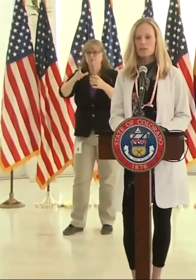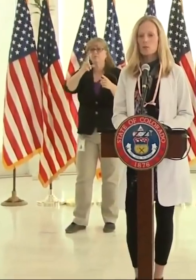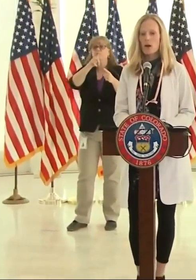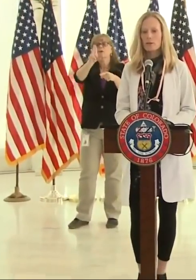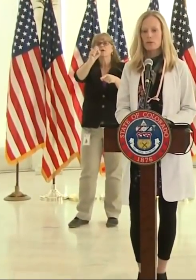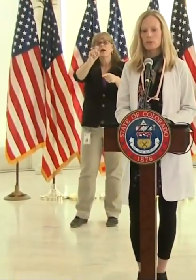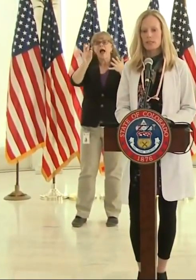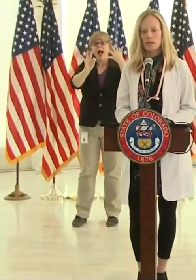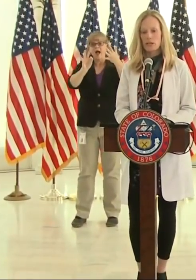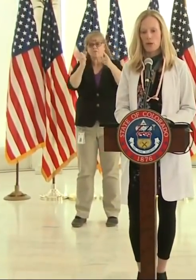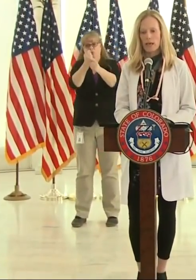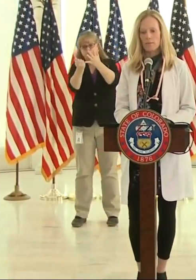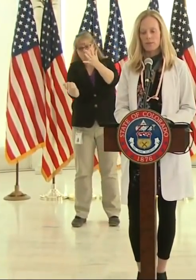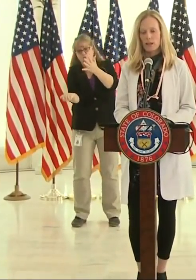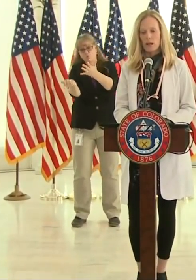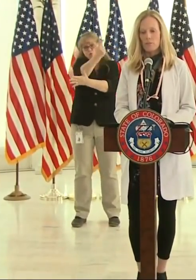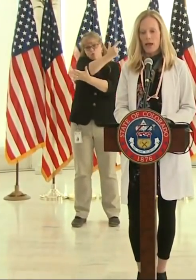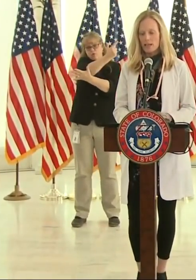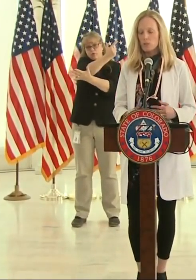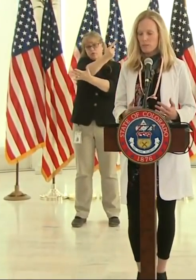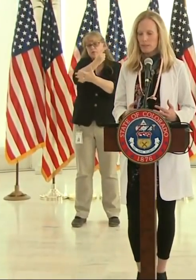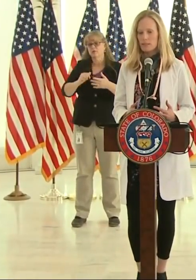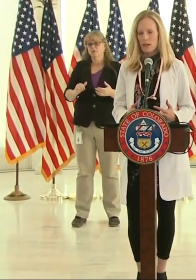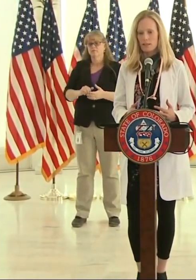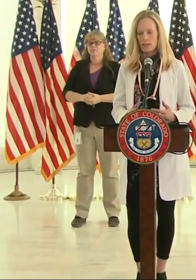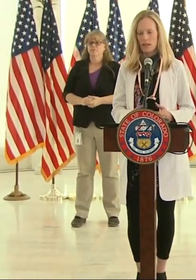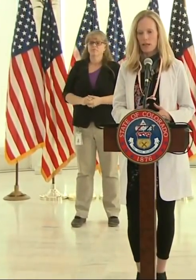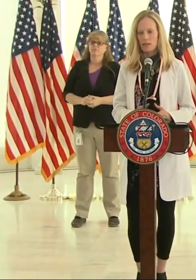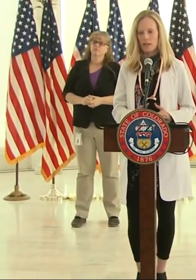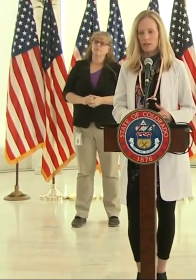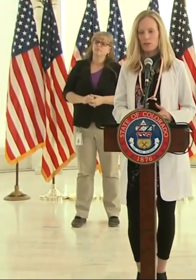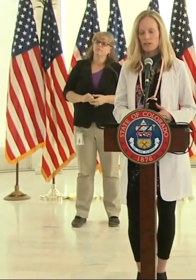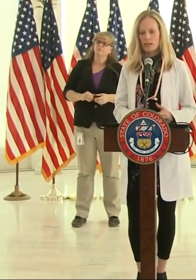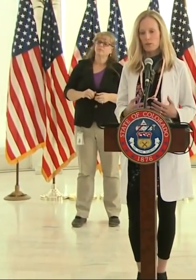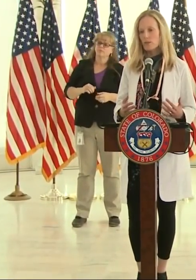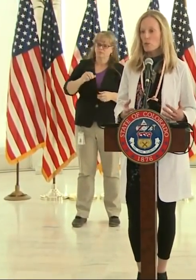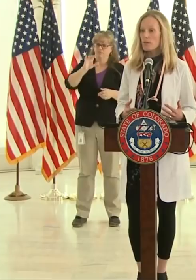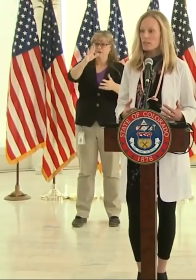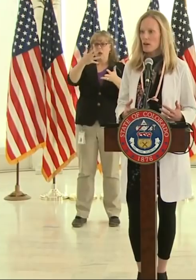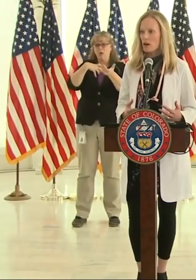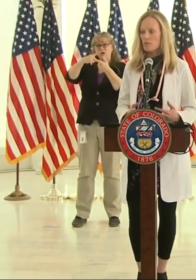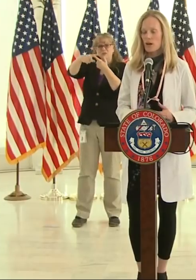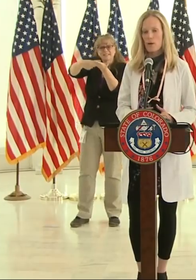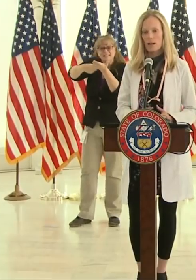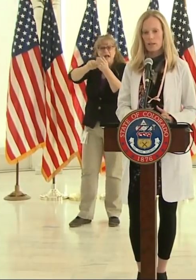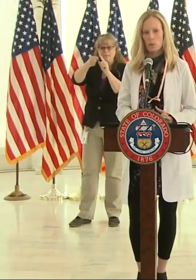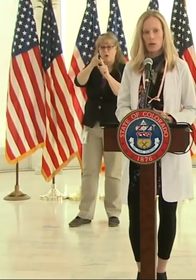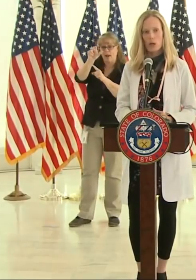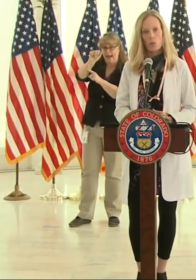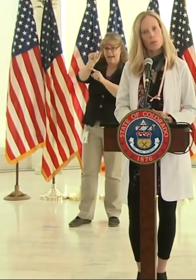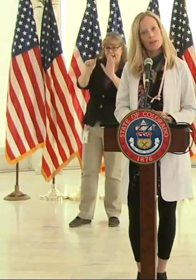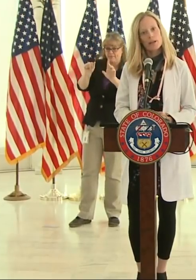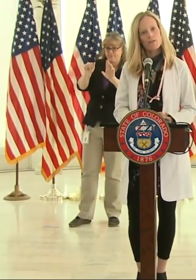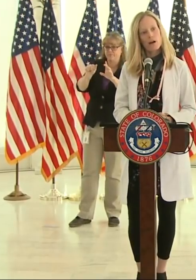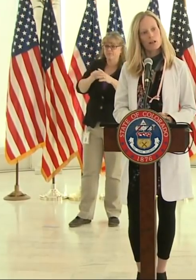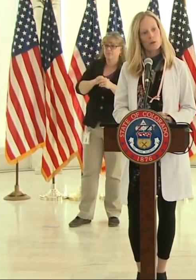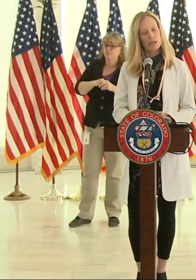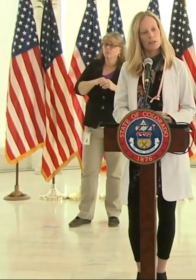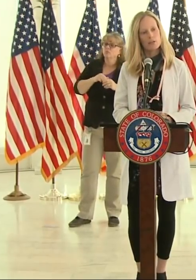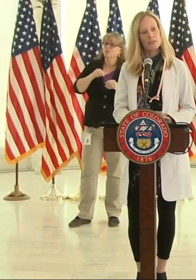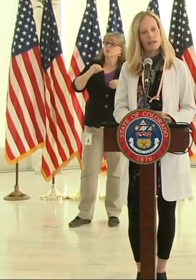So first, to walk you through scenario A. As we've been discussing and using as sort of a North Star for our modeling work, what we really